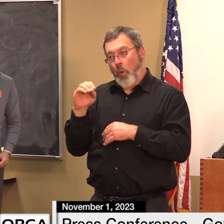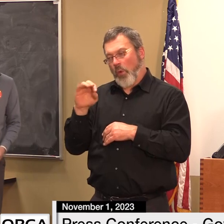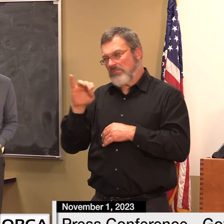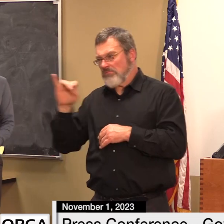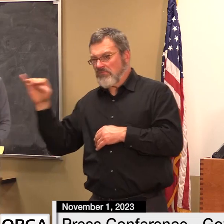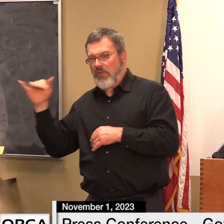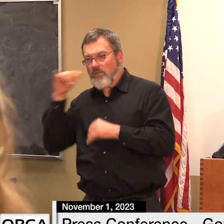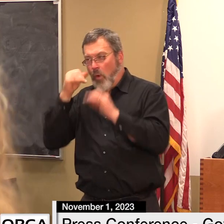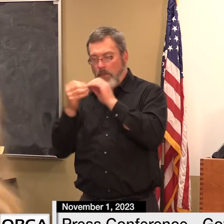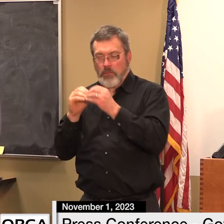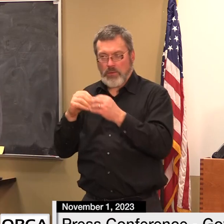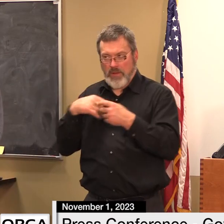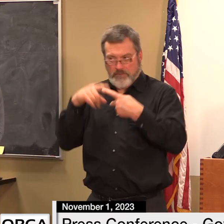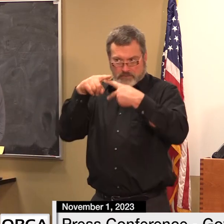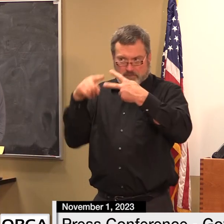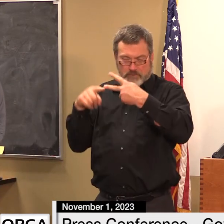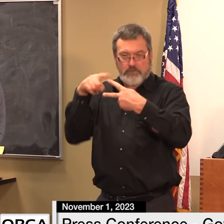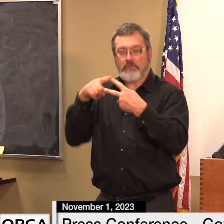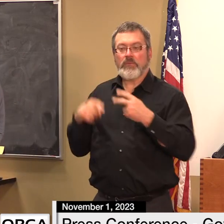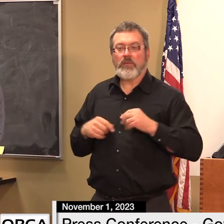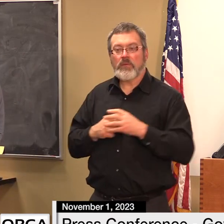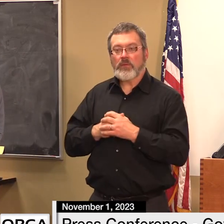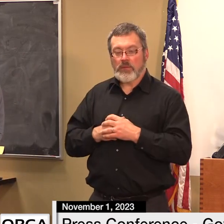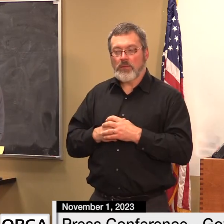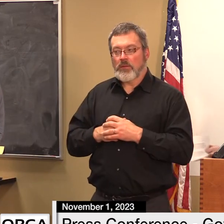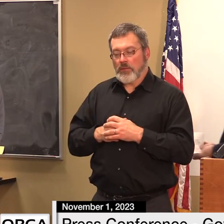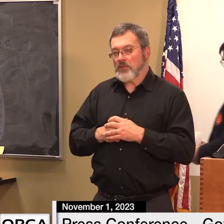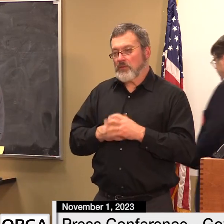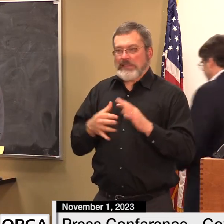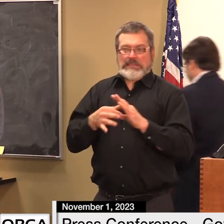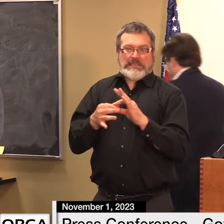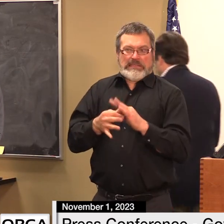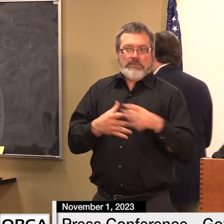1-800-479-6151. Thank you, and I'll turn it back over to the governor.